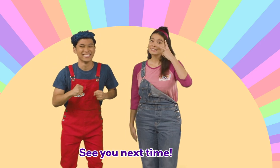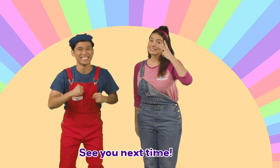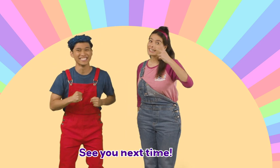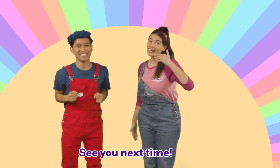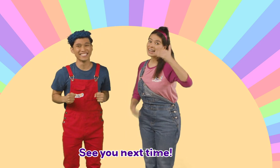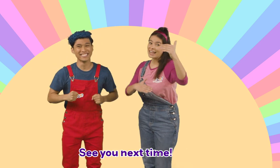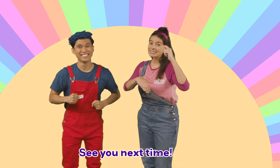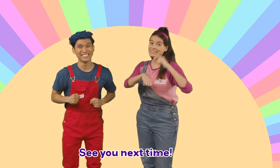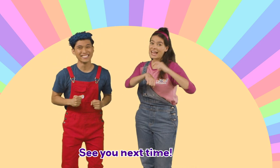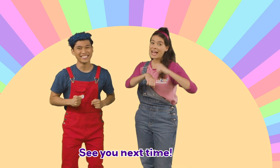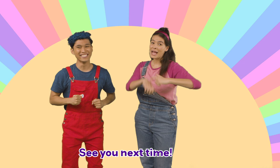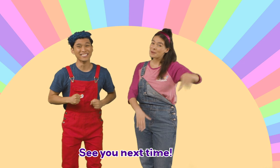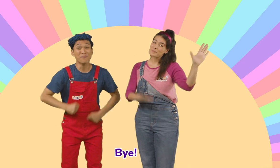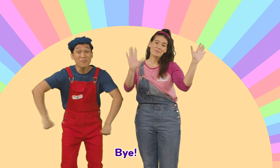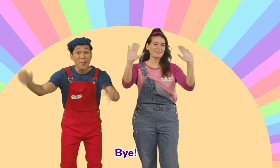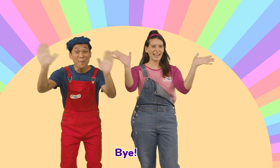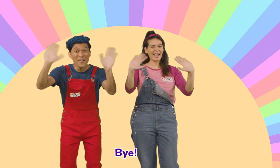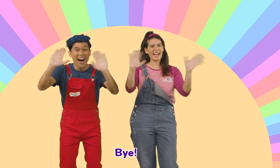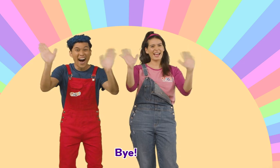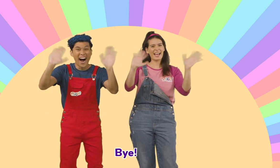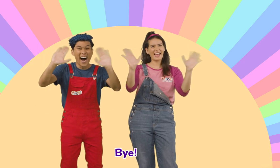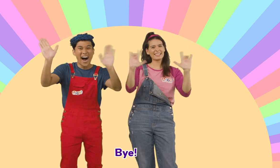See you next time. Bye.